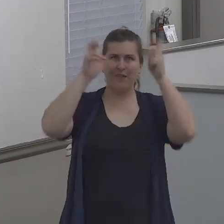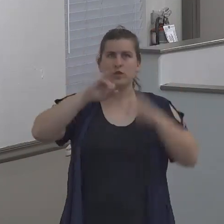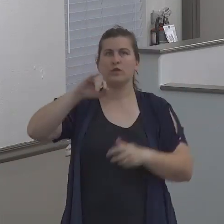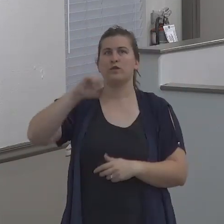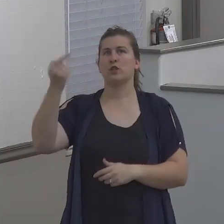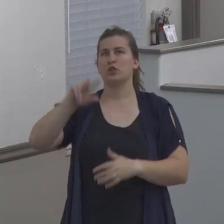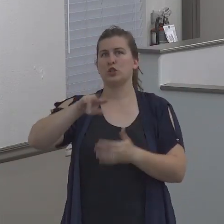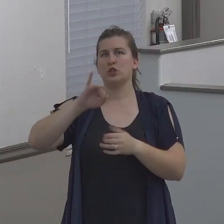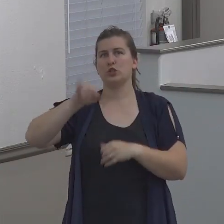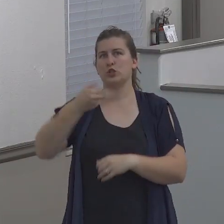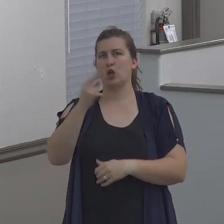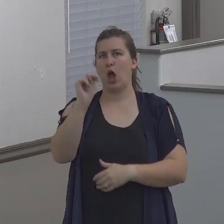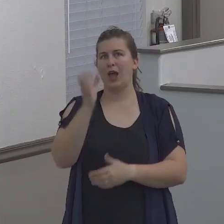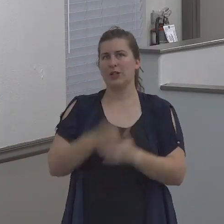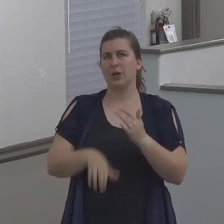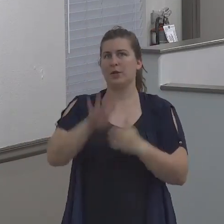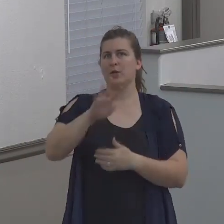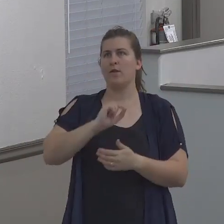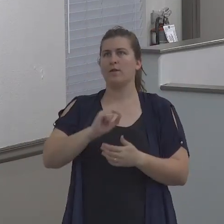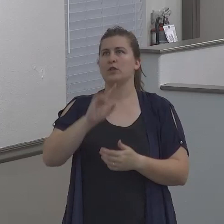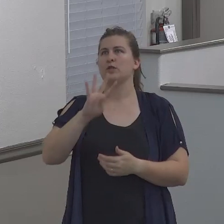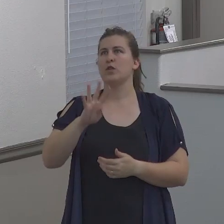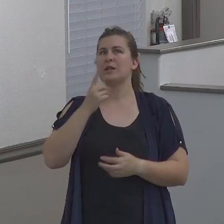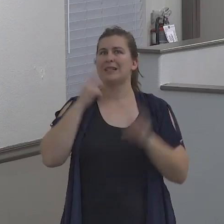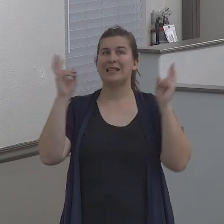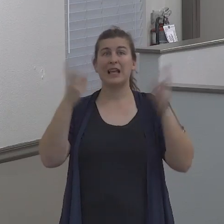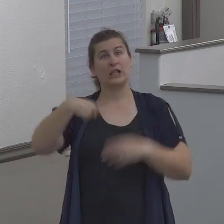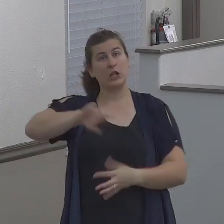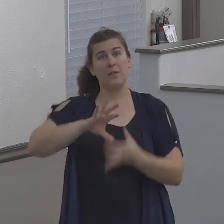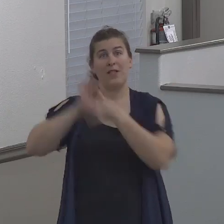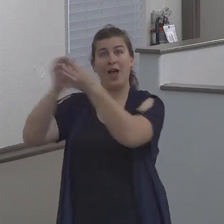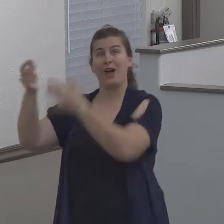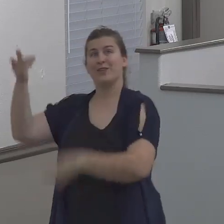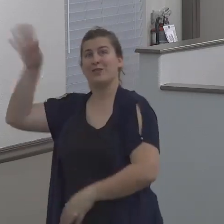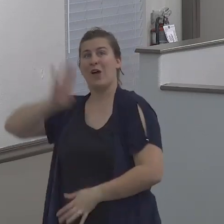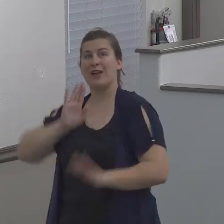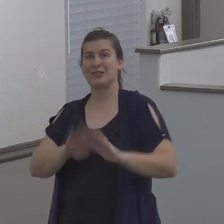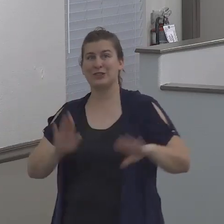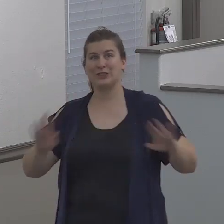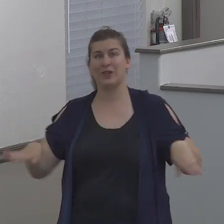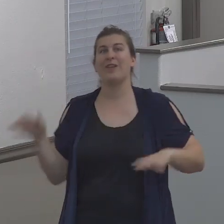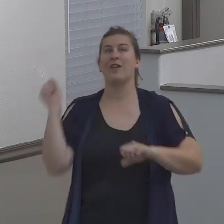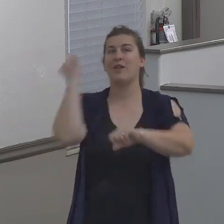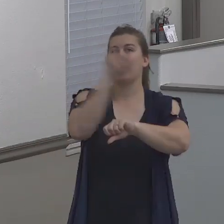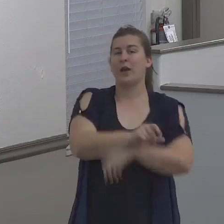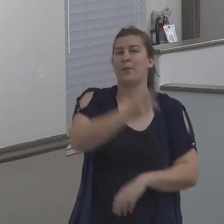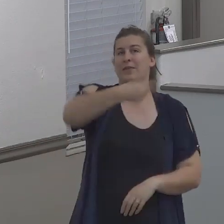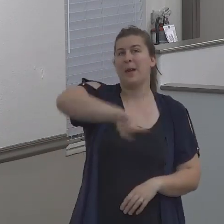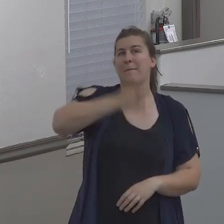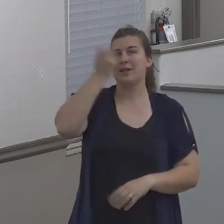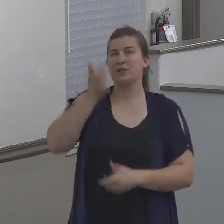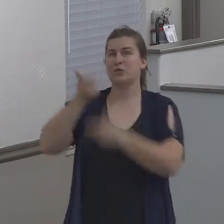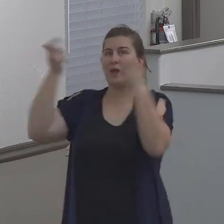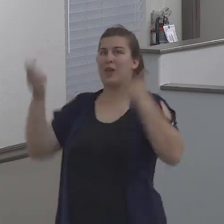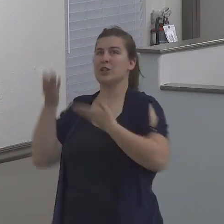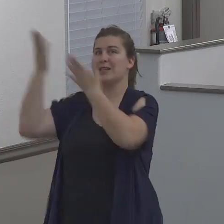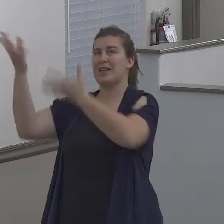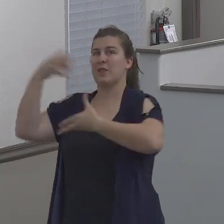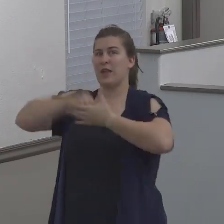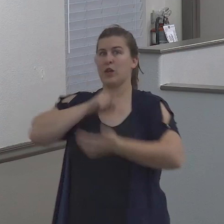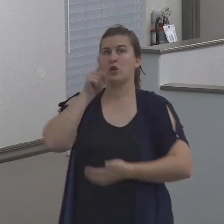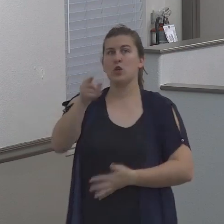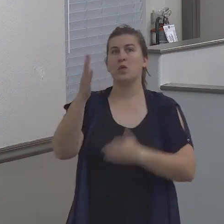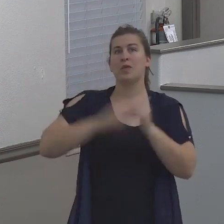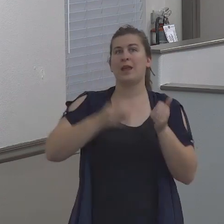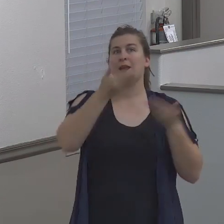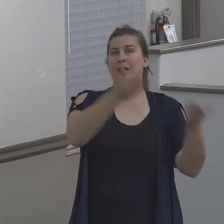however. 1 John 4 and verse 4, isn't this a great verse? Ye are of God, little children, and have overcome them. Because